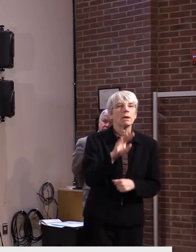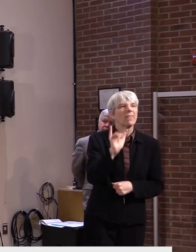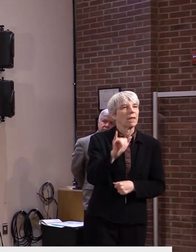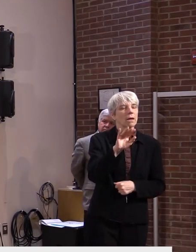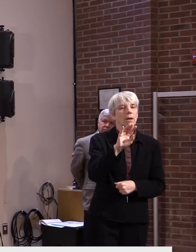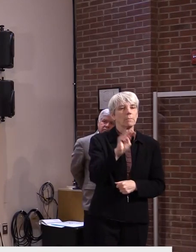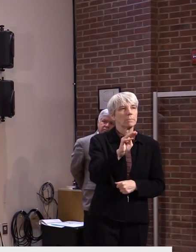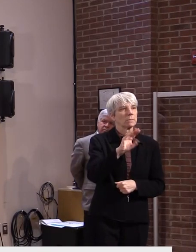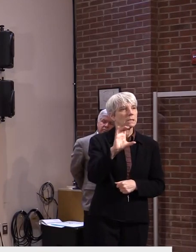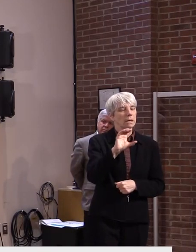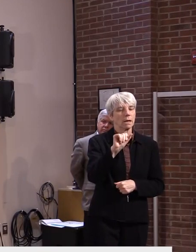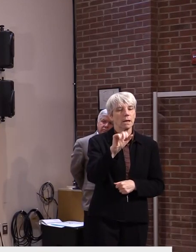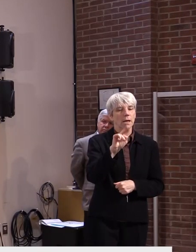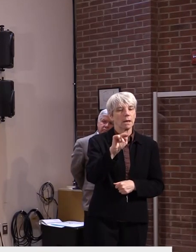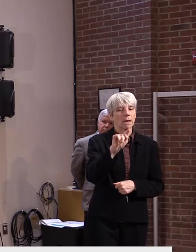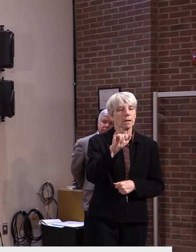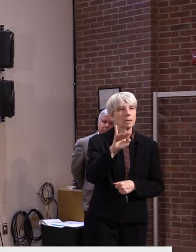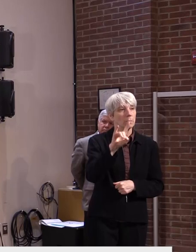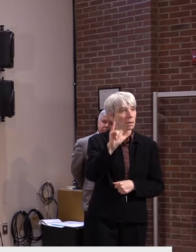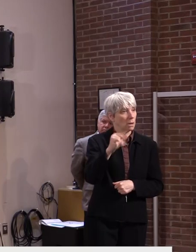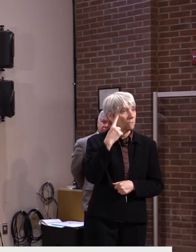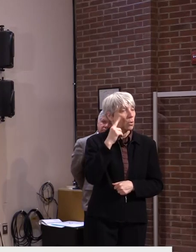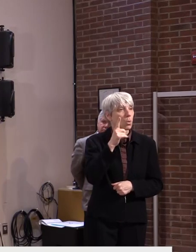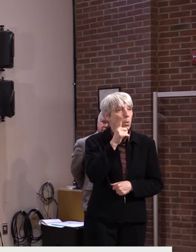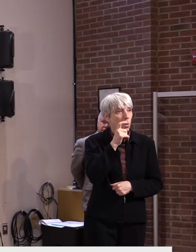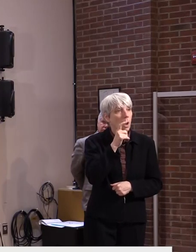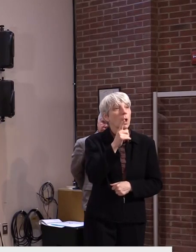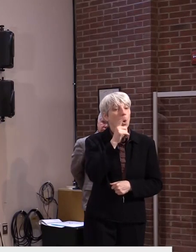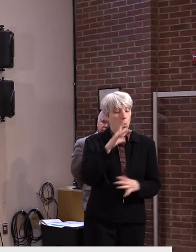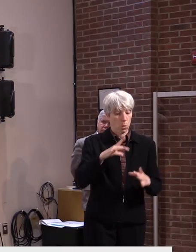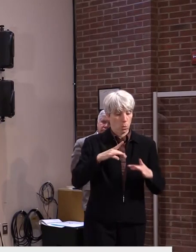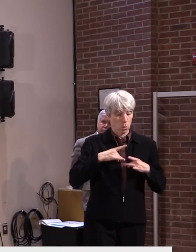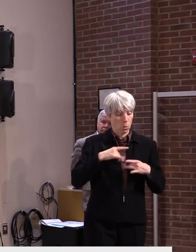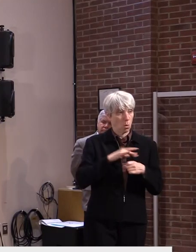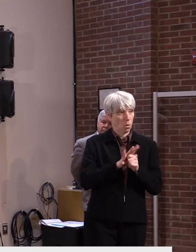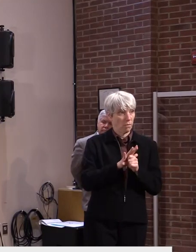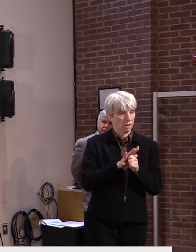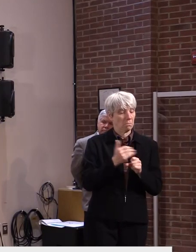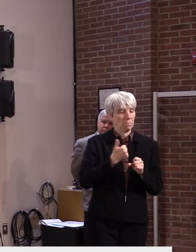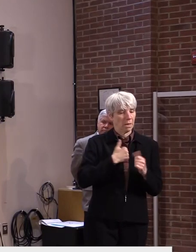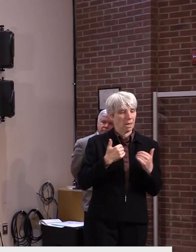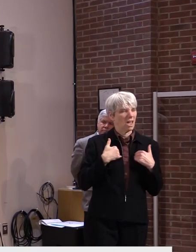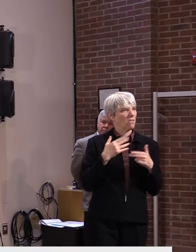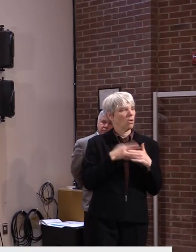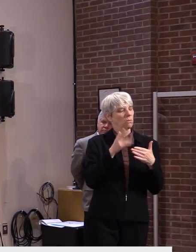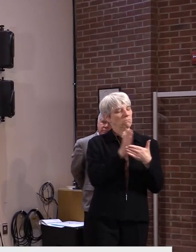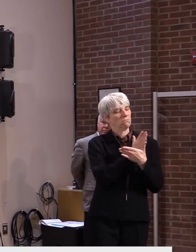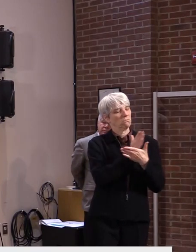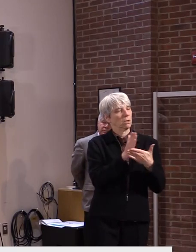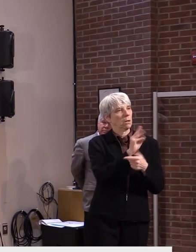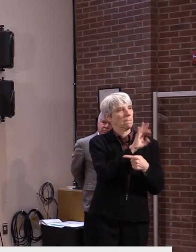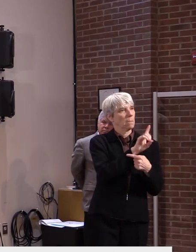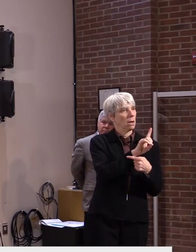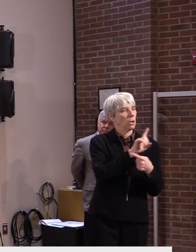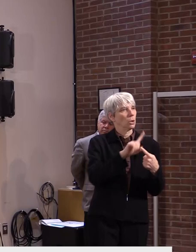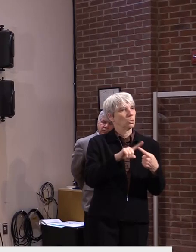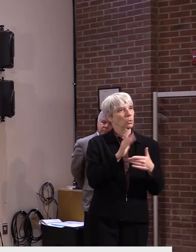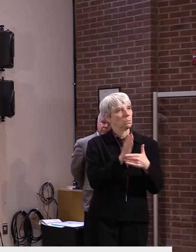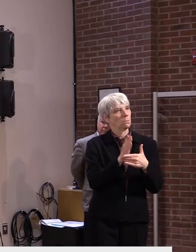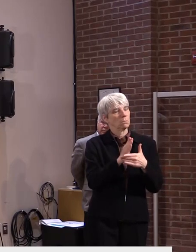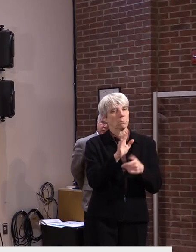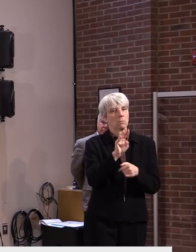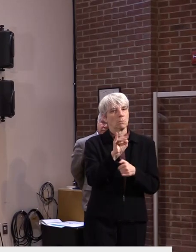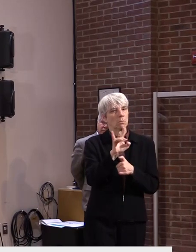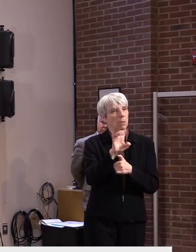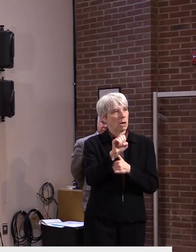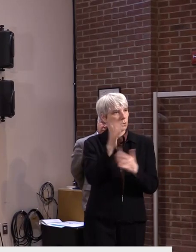Monoclonal antibodies are recommended for COVID patients with mild to moderate disease, so they are not hospitalized